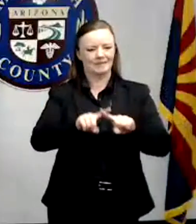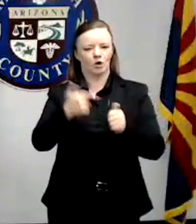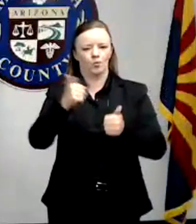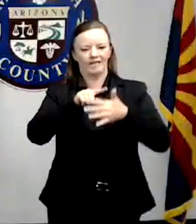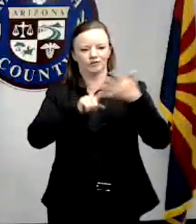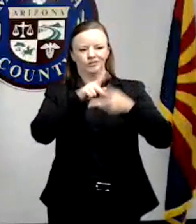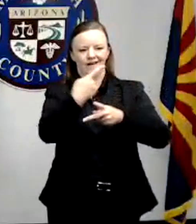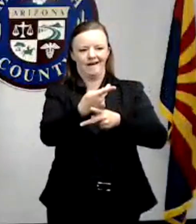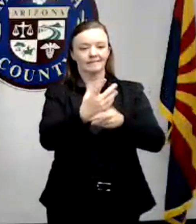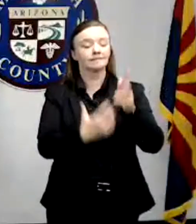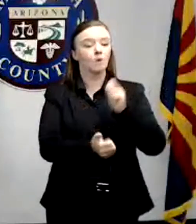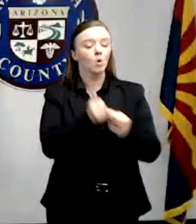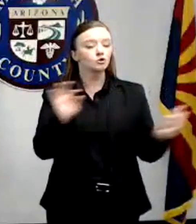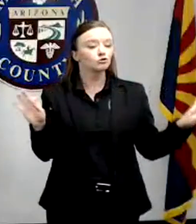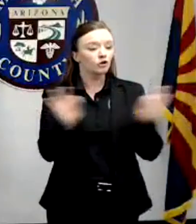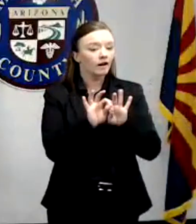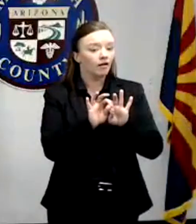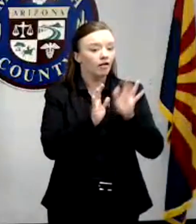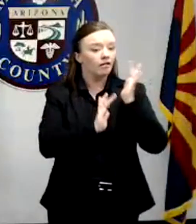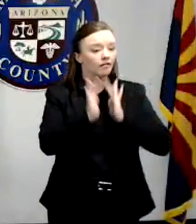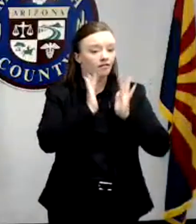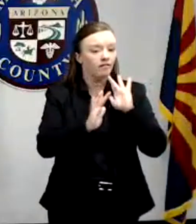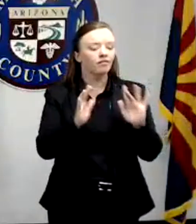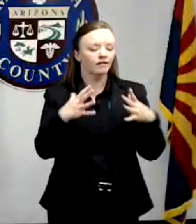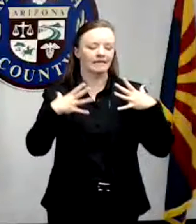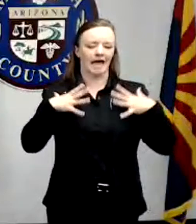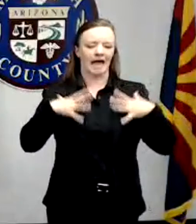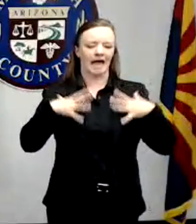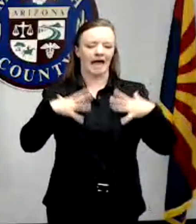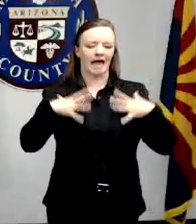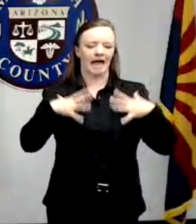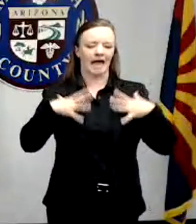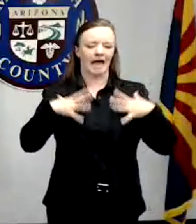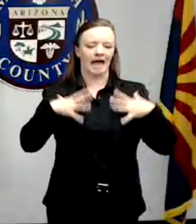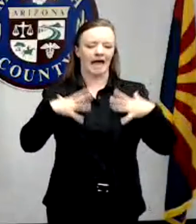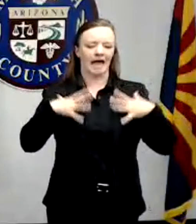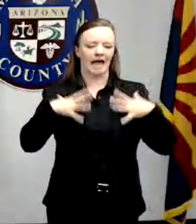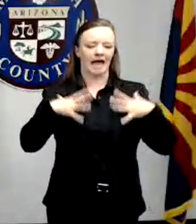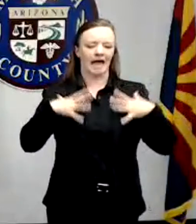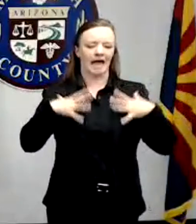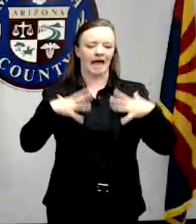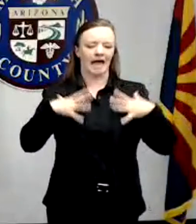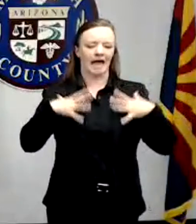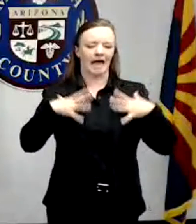most critical one at the moment are surgical gowns. We are down to just a